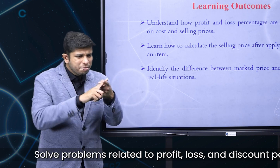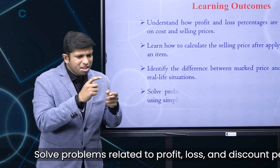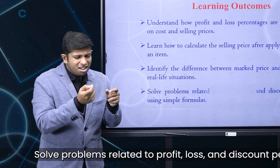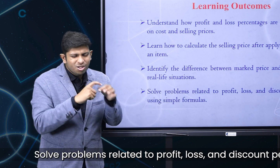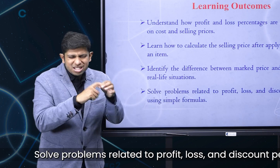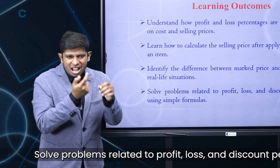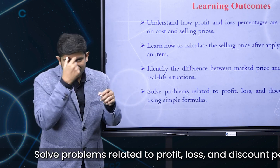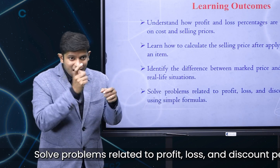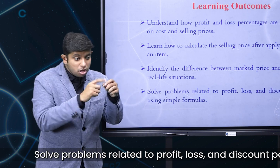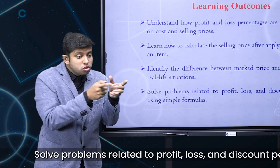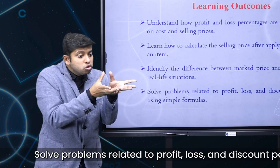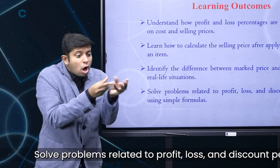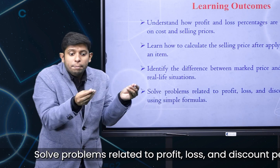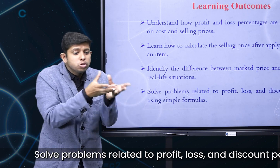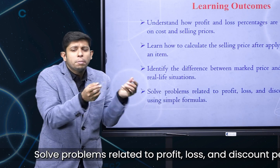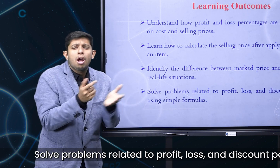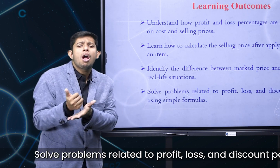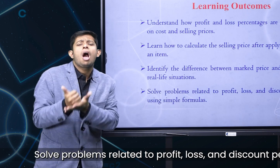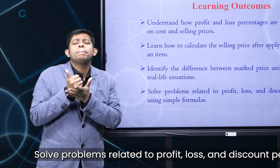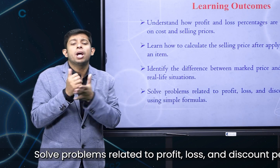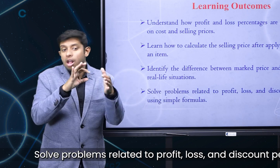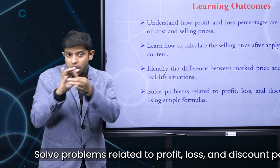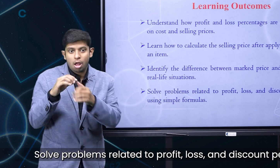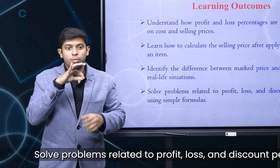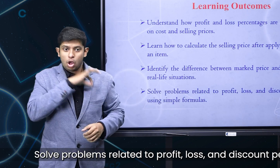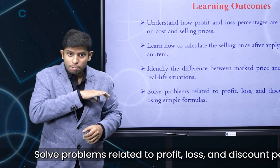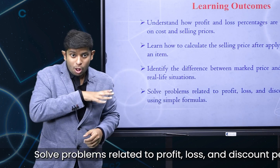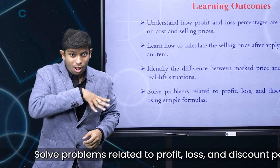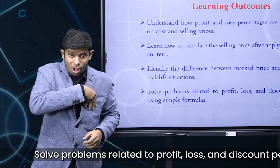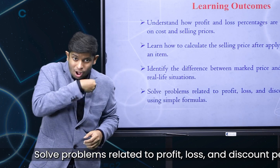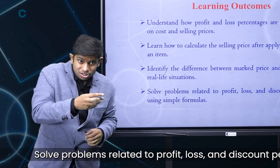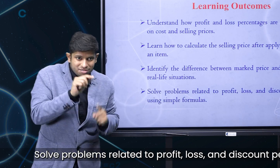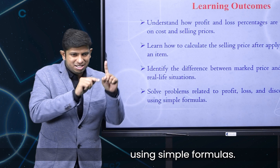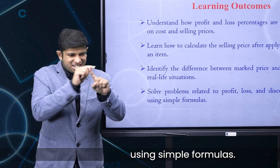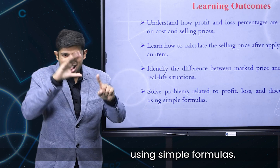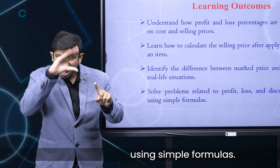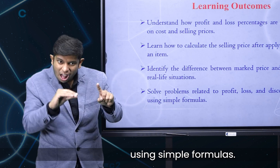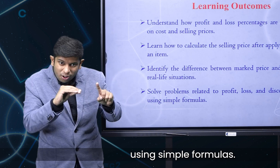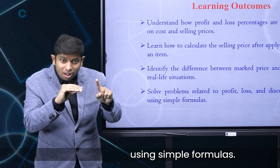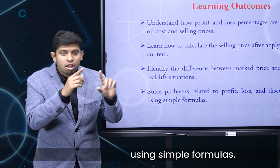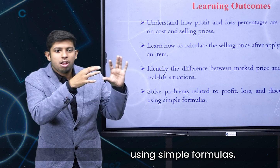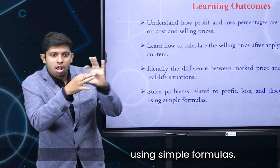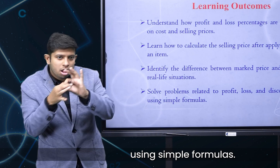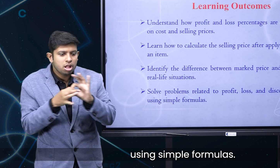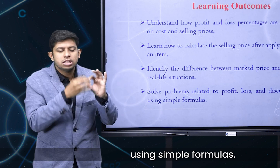Solve problems related to profit, loss, and discount percentages using simple formulas.